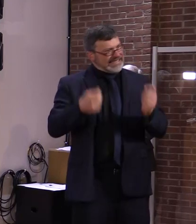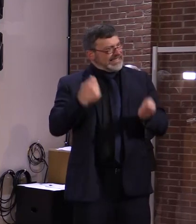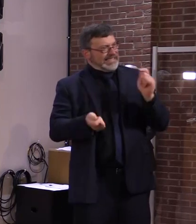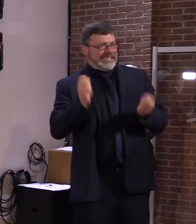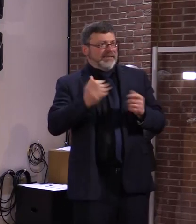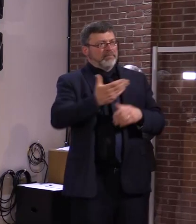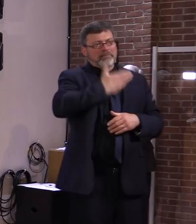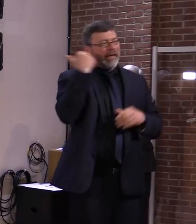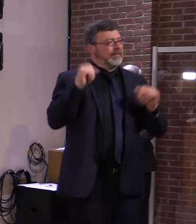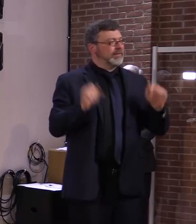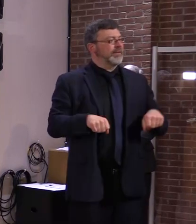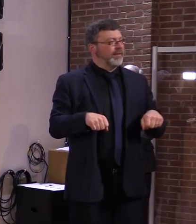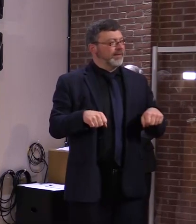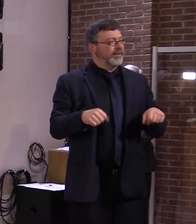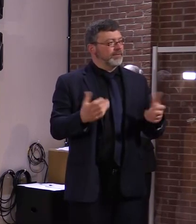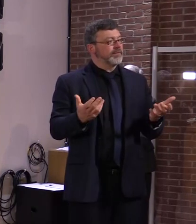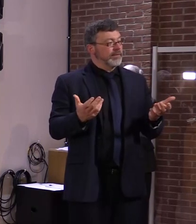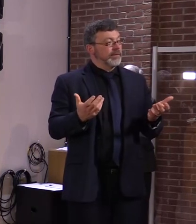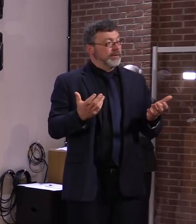the employers,